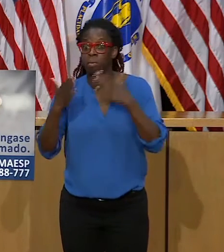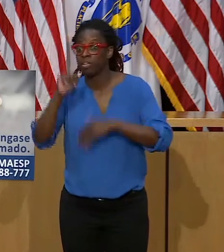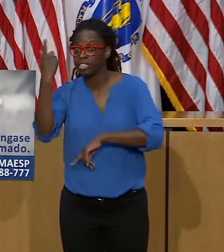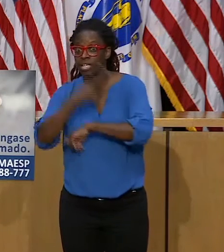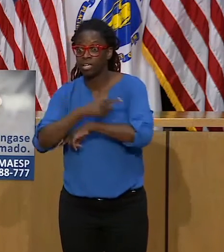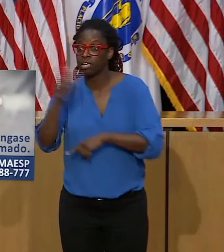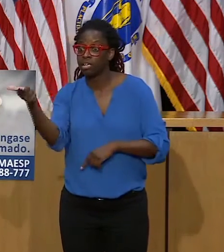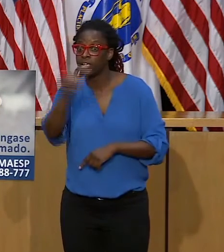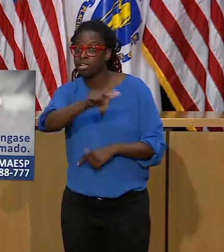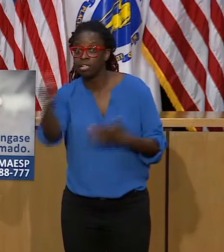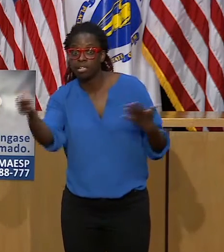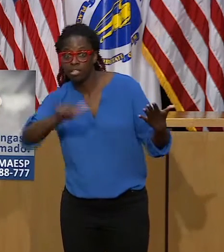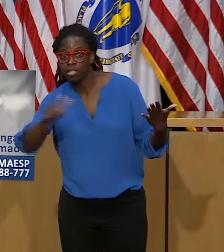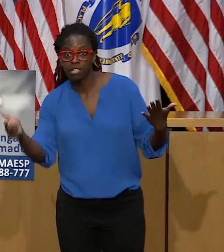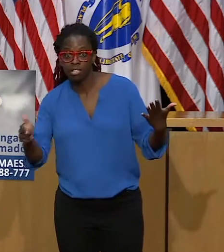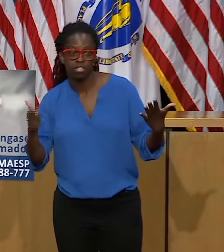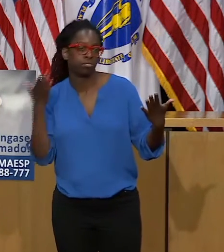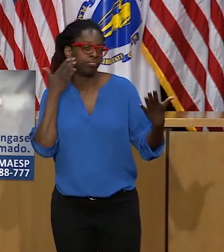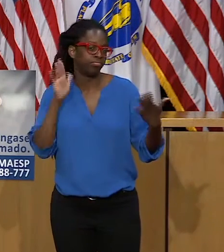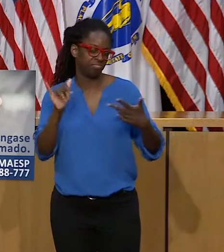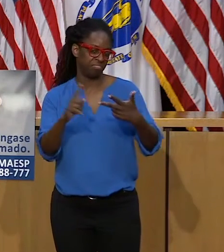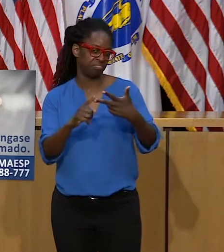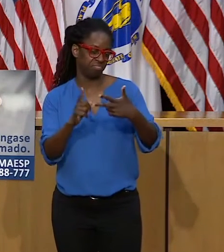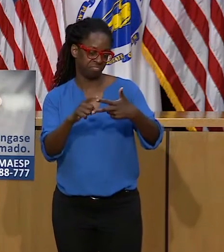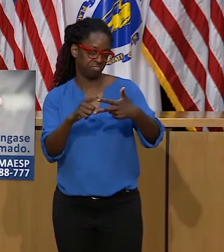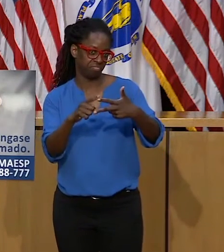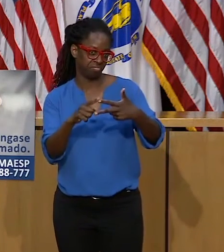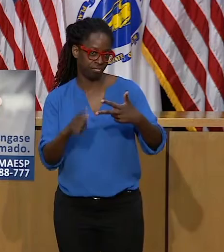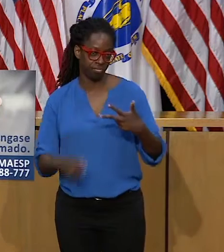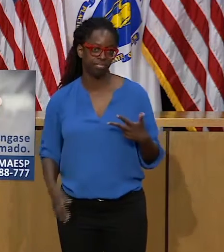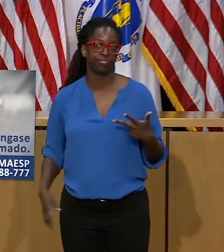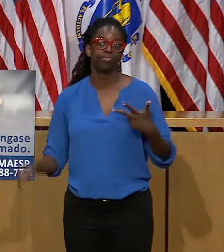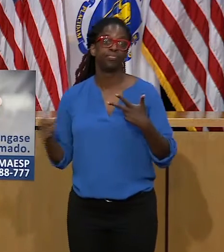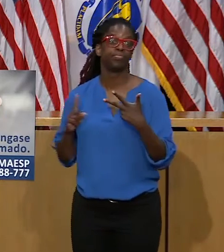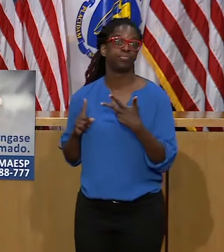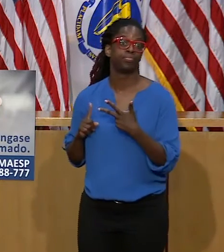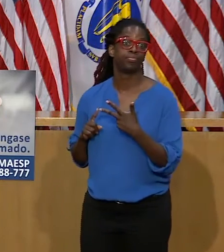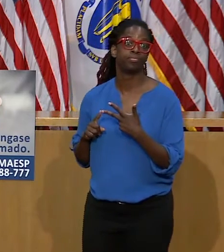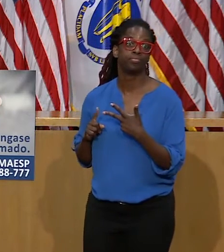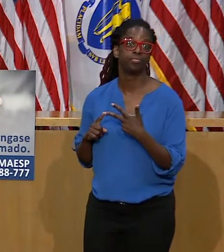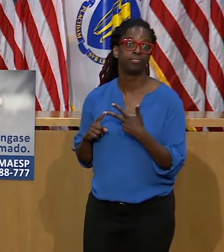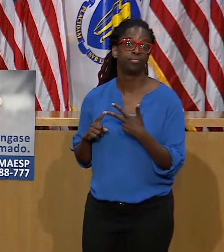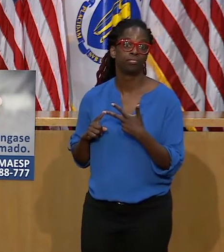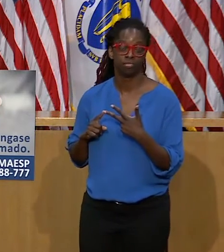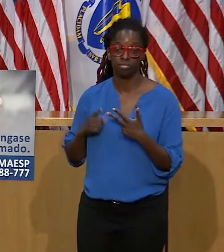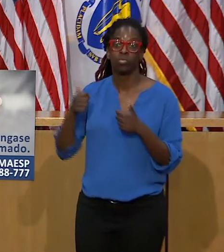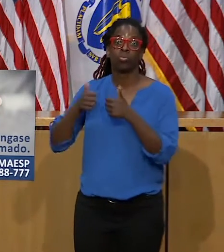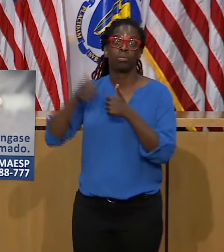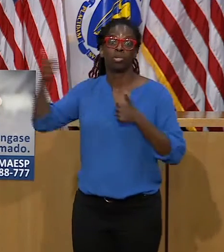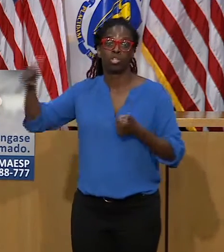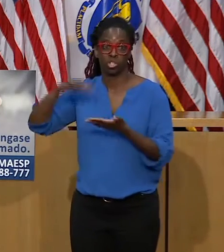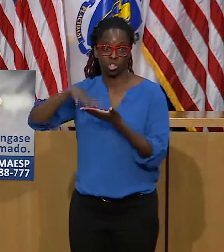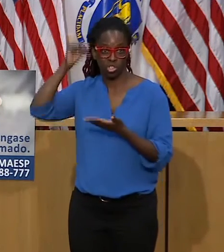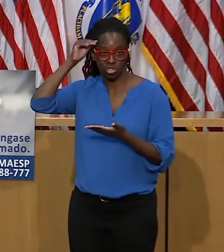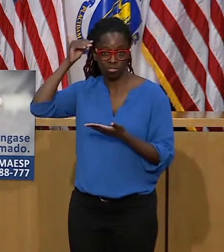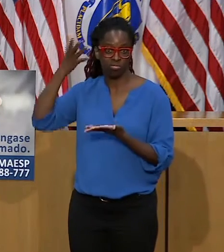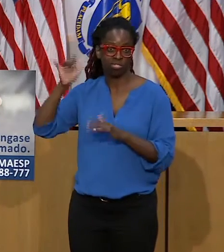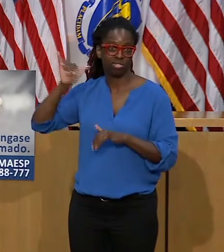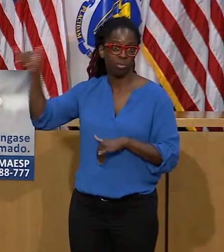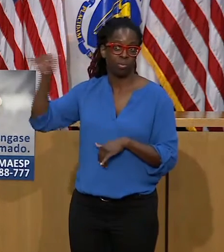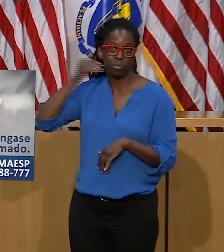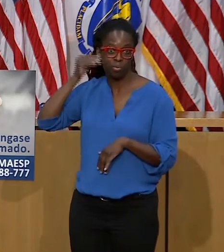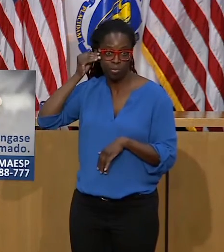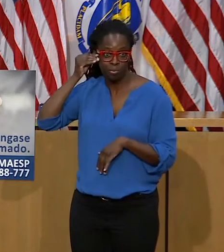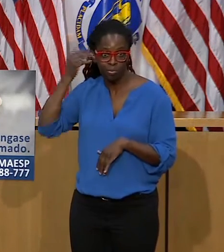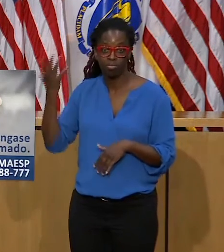is remote learning. In the case, for example, of a second spike of the virus. Simply put, our goal